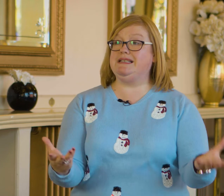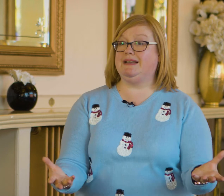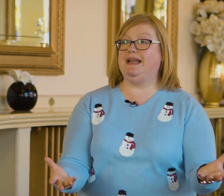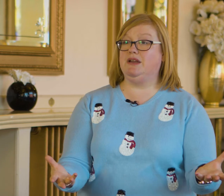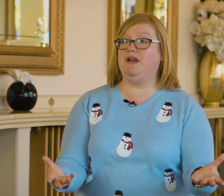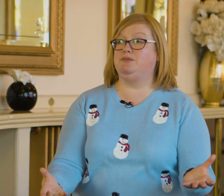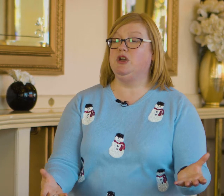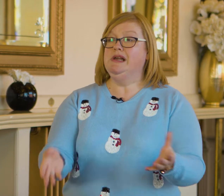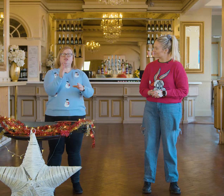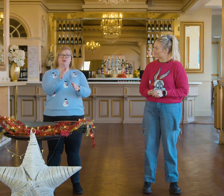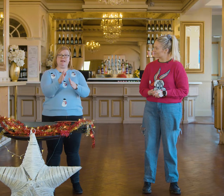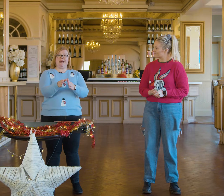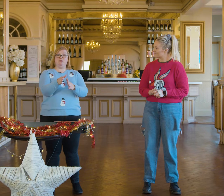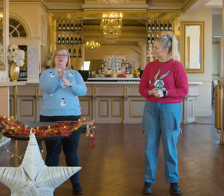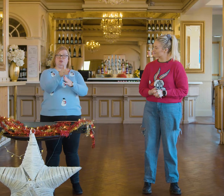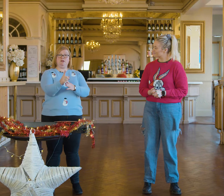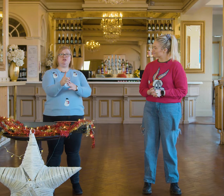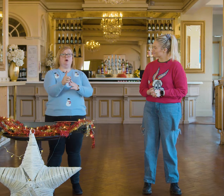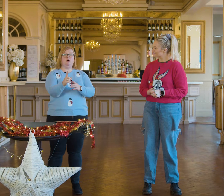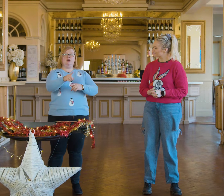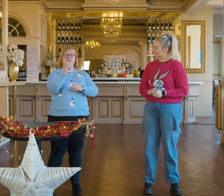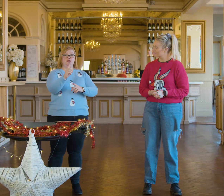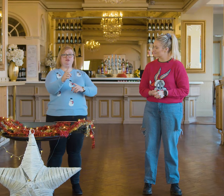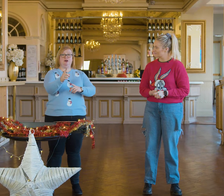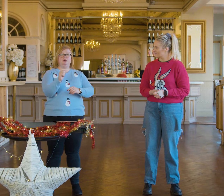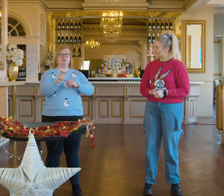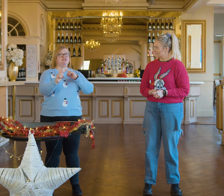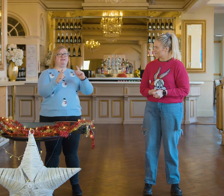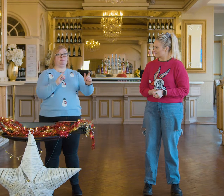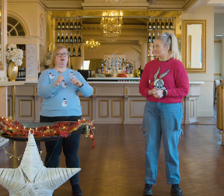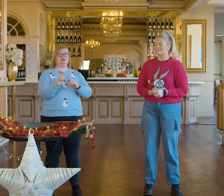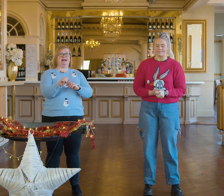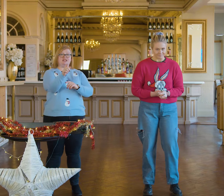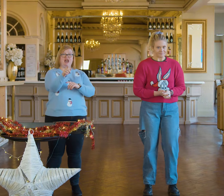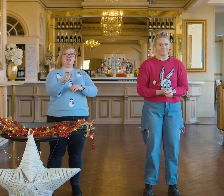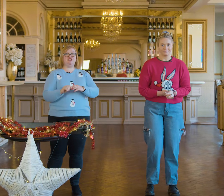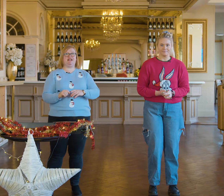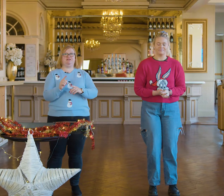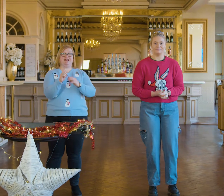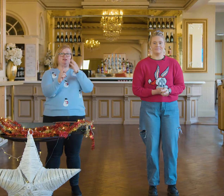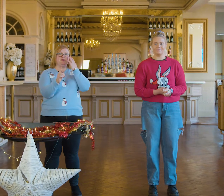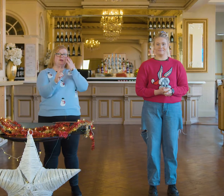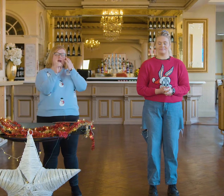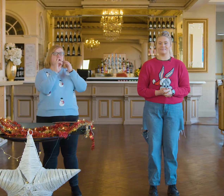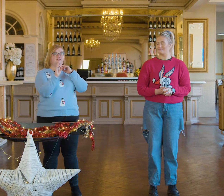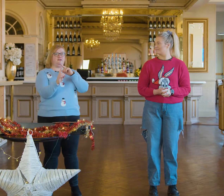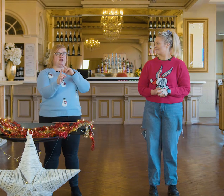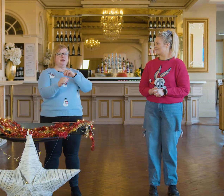exactly like a round. So now we'll do it once more and you follow whichever part you like. Challenge yourself and have a go at following